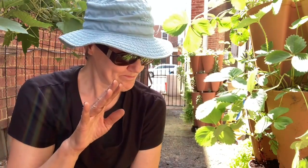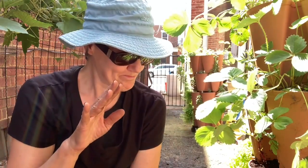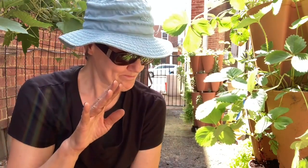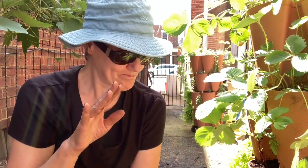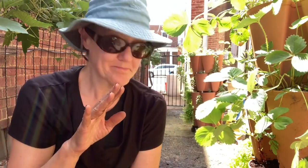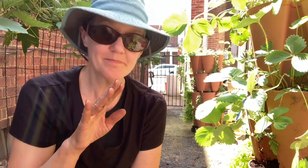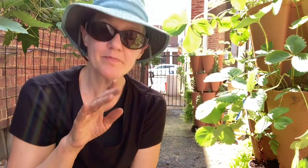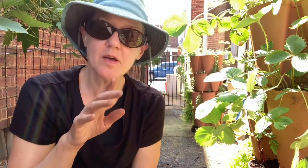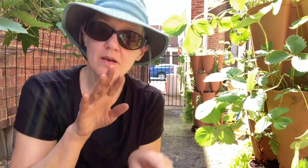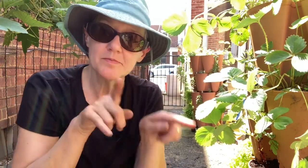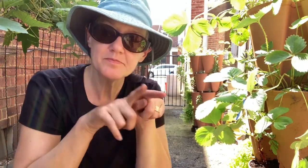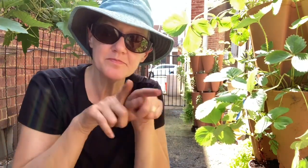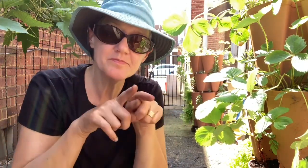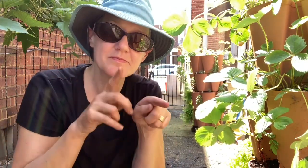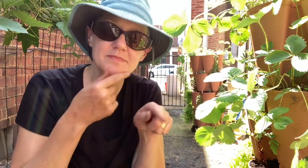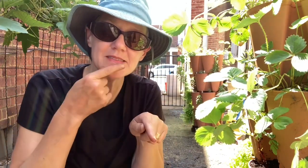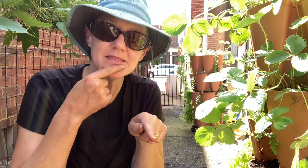What else?